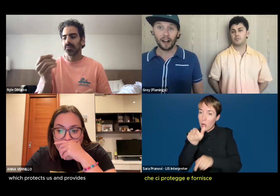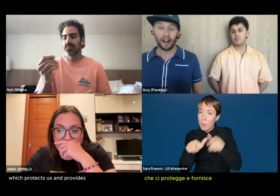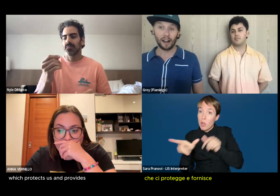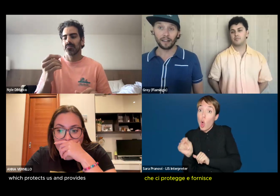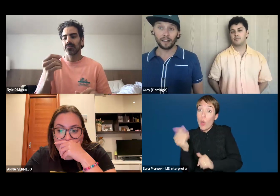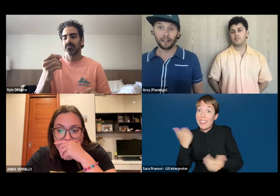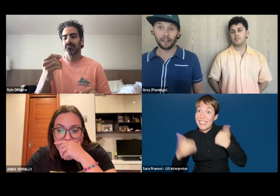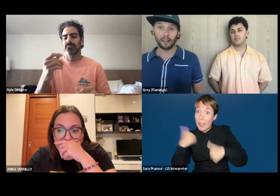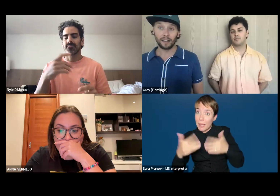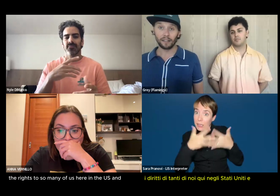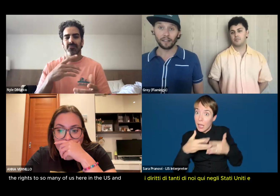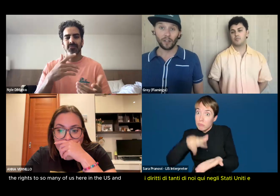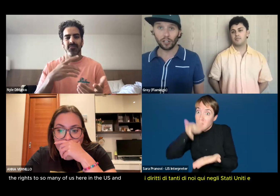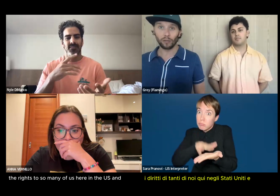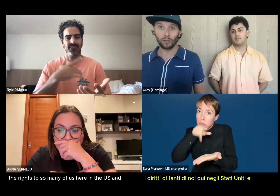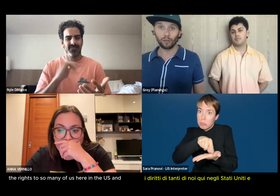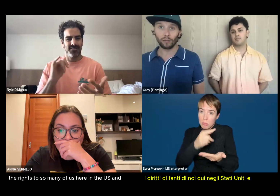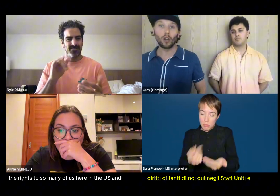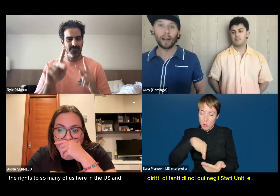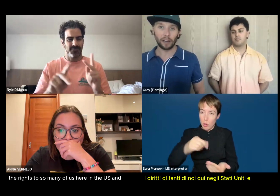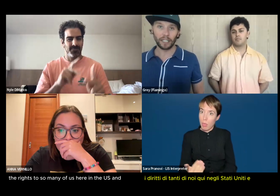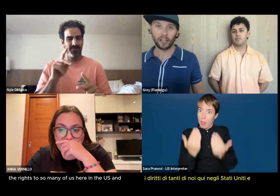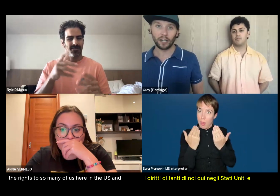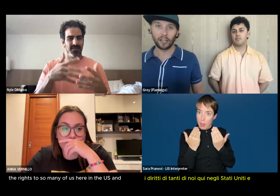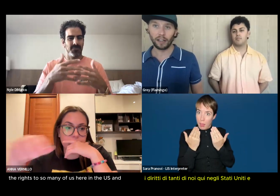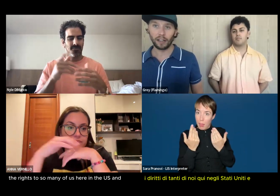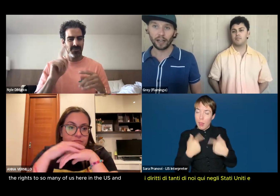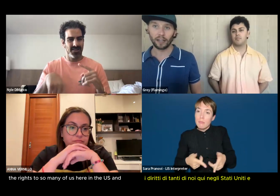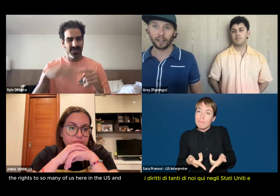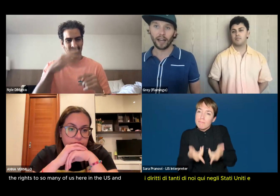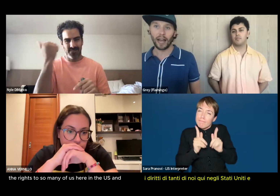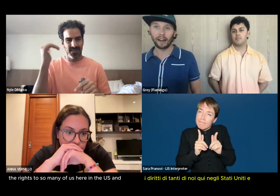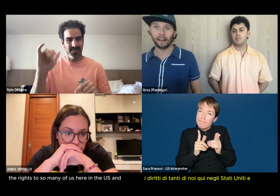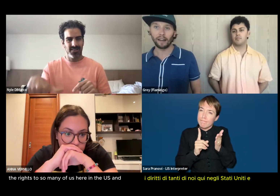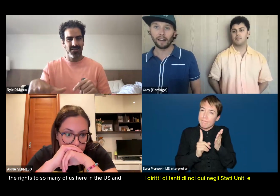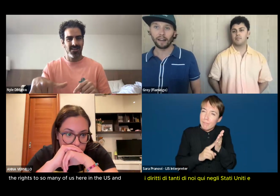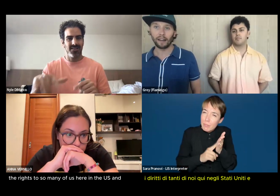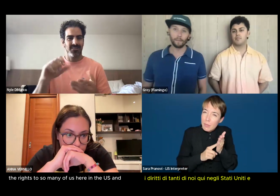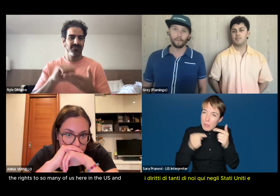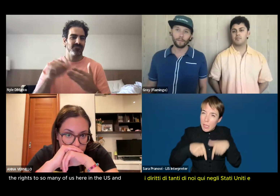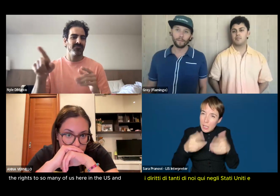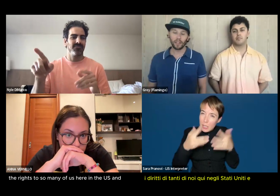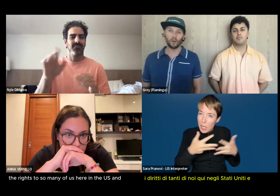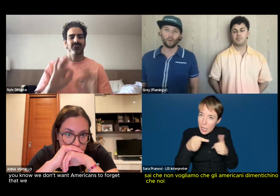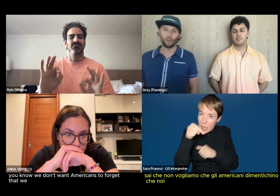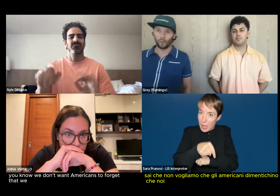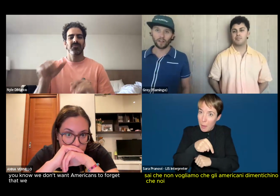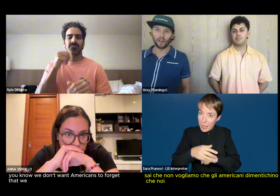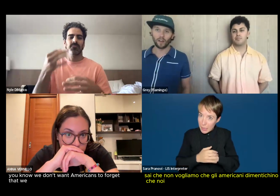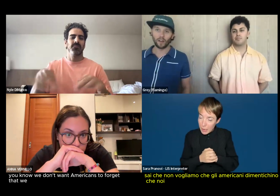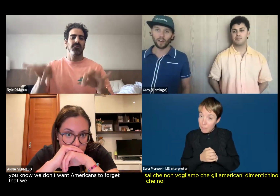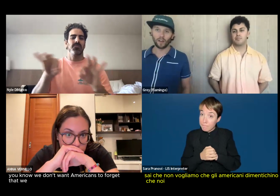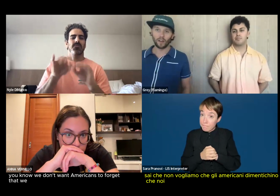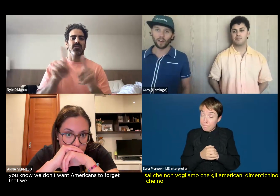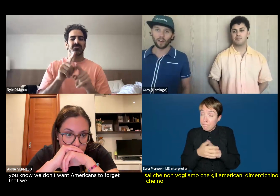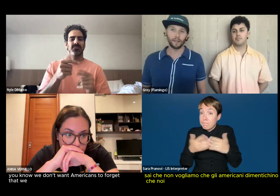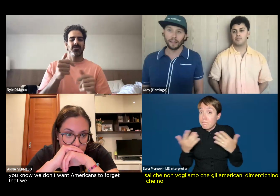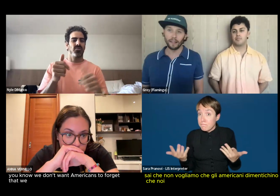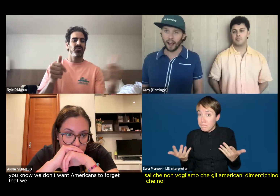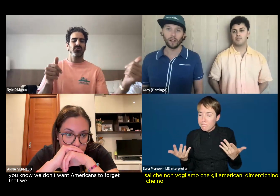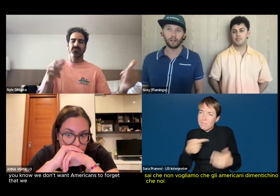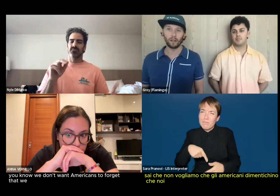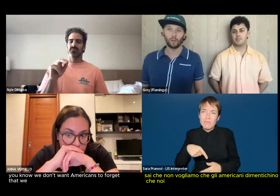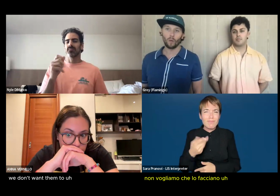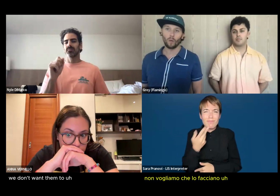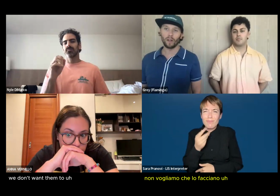provides the rights to so many of us here in the US. And, you know, we don't want Americans to